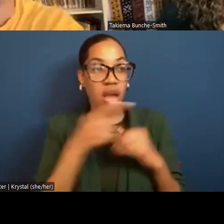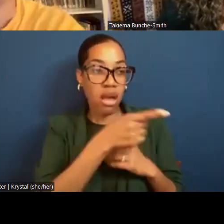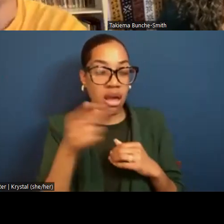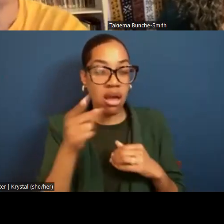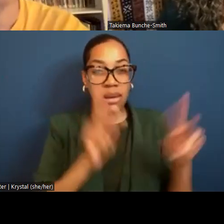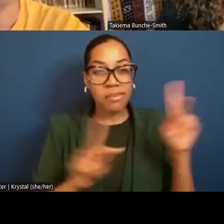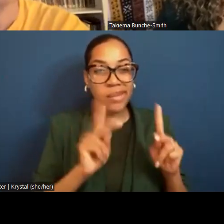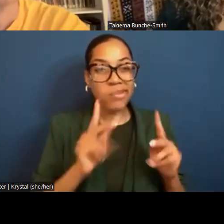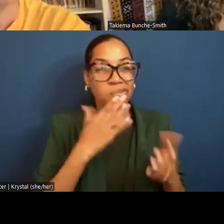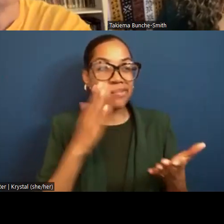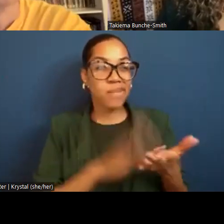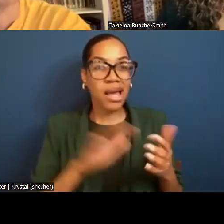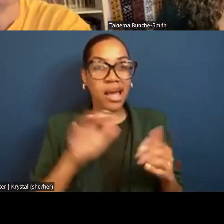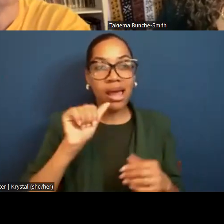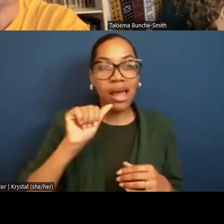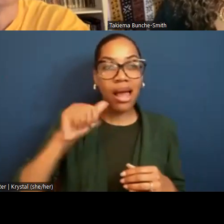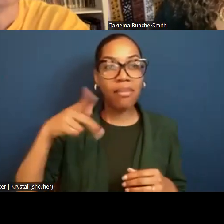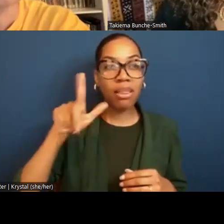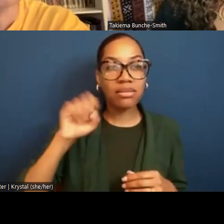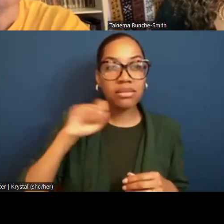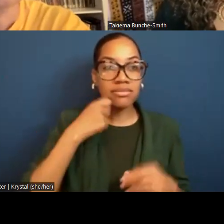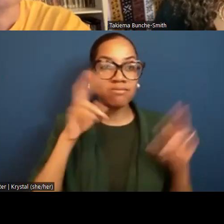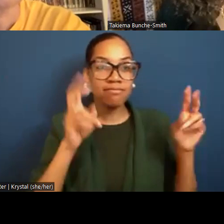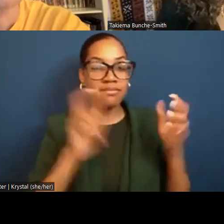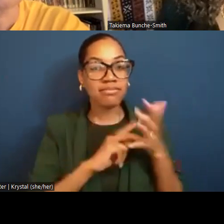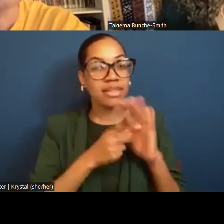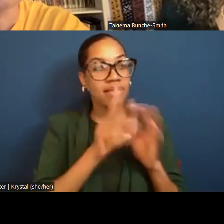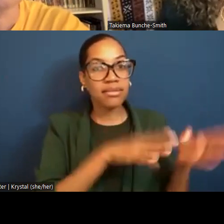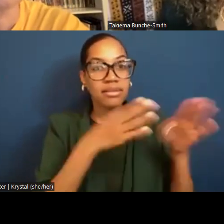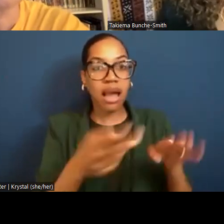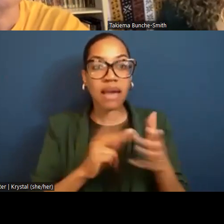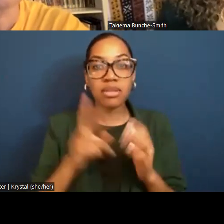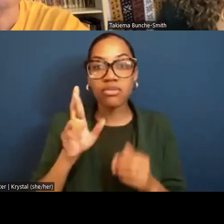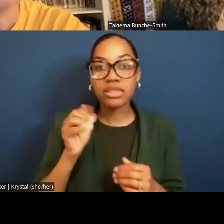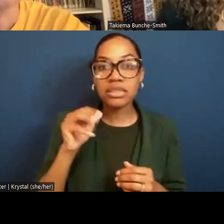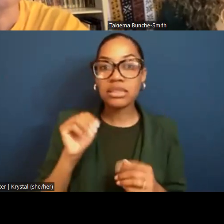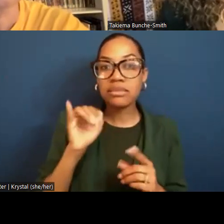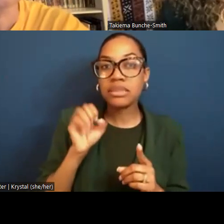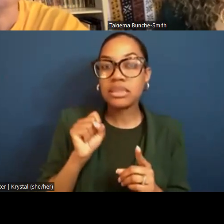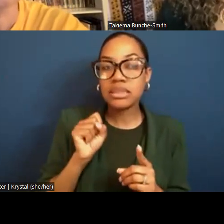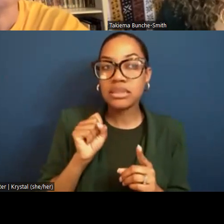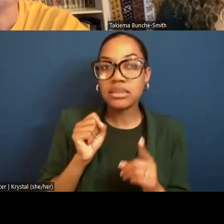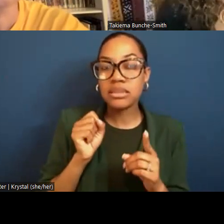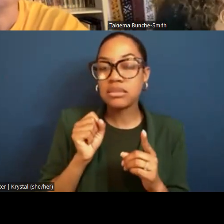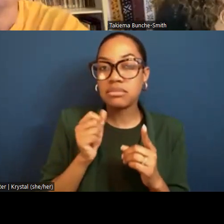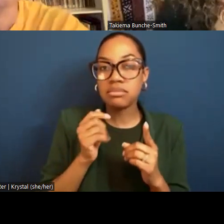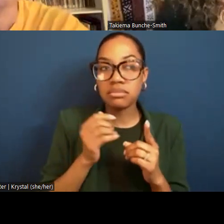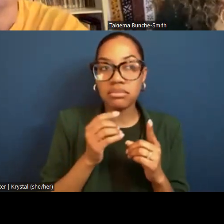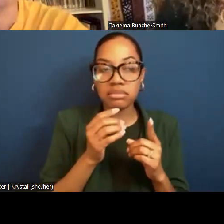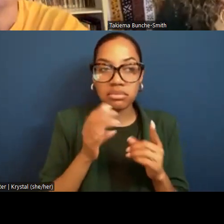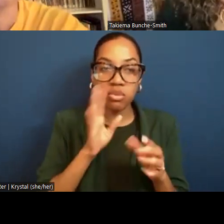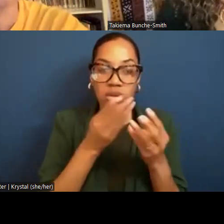before not. And so we have to be real about what it means to truly educate ourselves around the complexity of racism, understand it